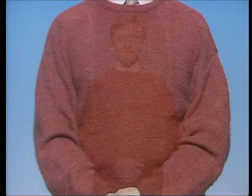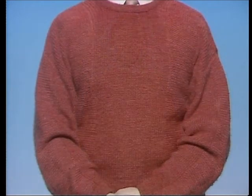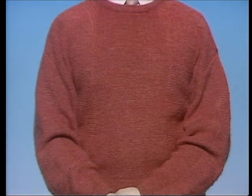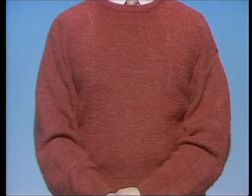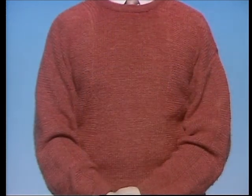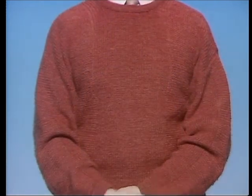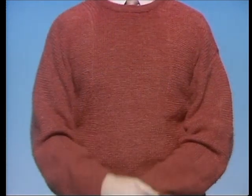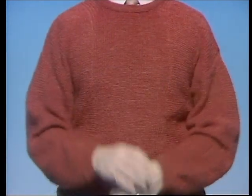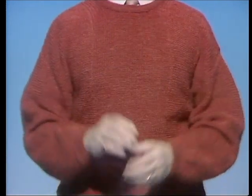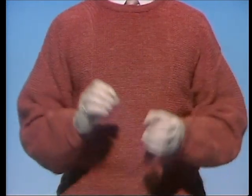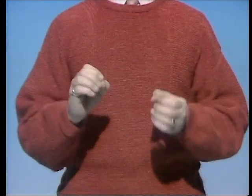Birmingham.